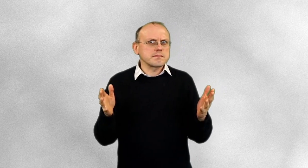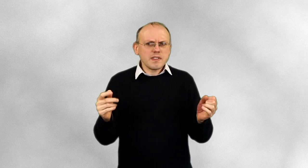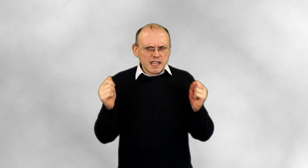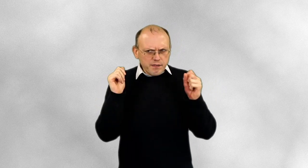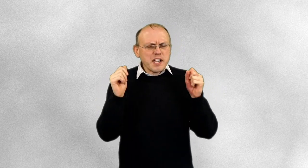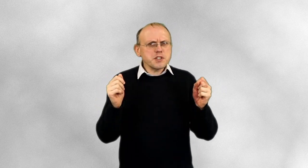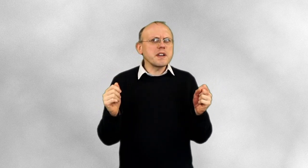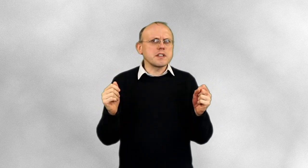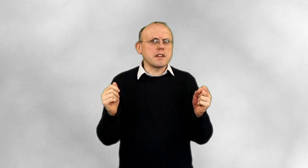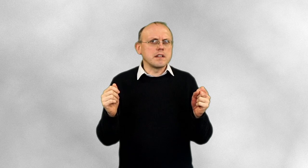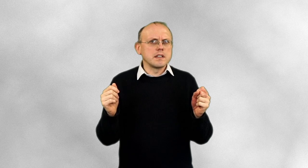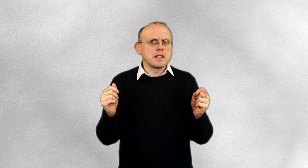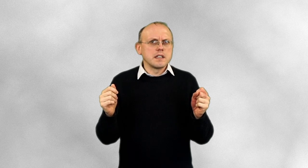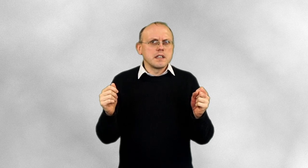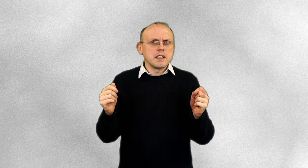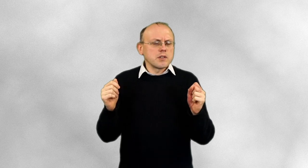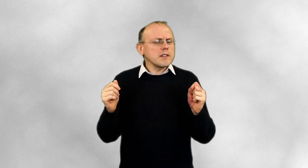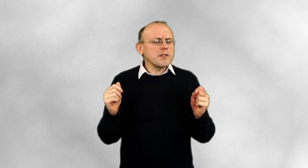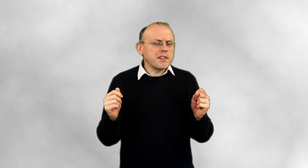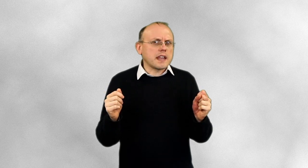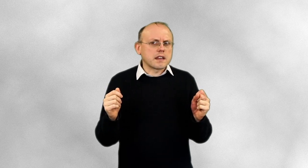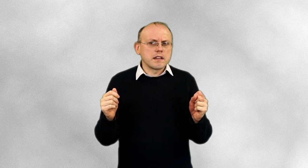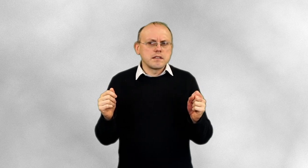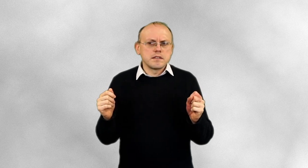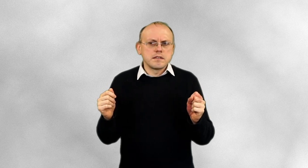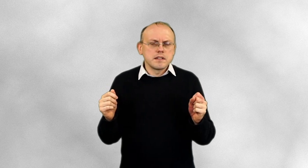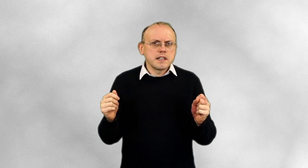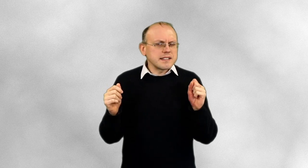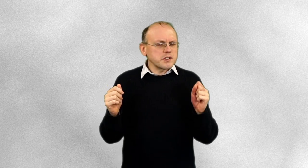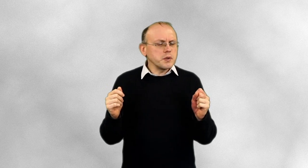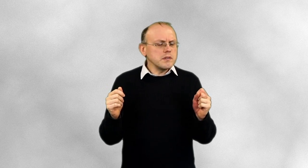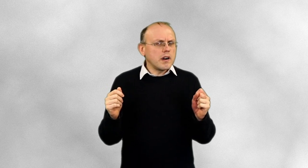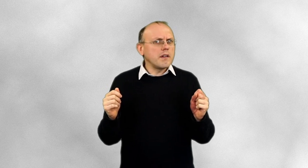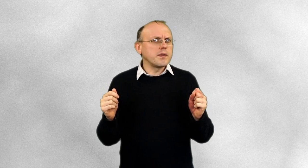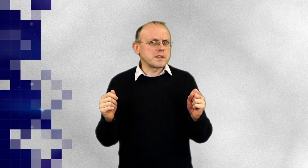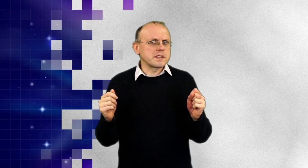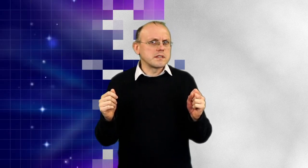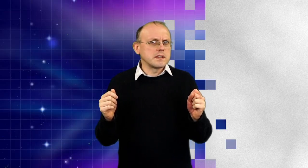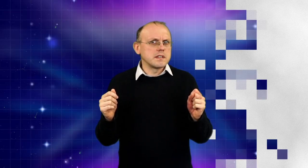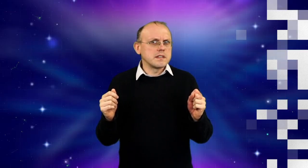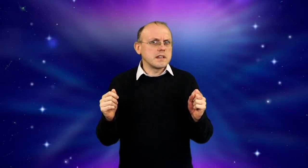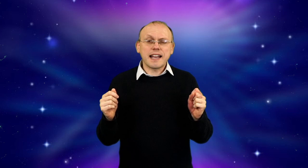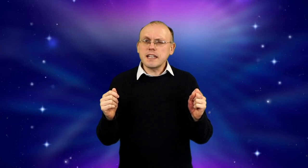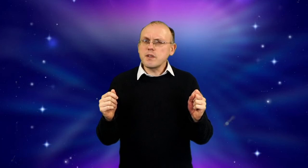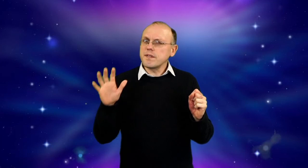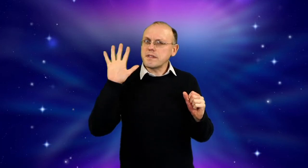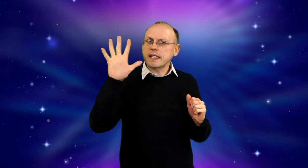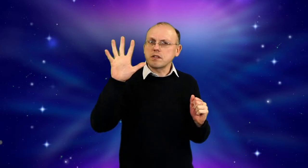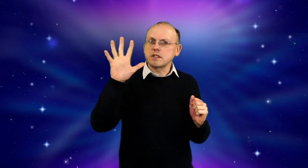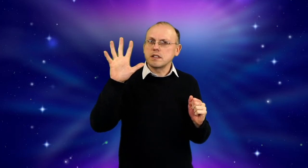And for each question, you need to think, is it true or false? And I give you 5 seconds to